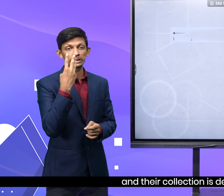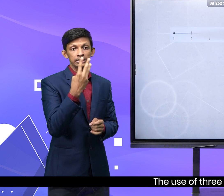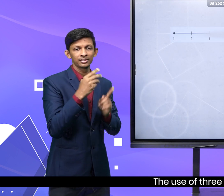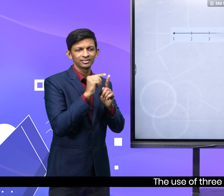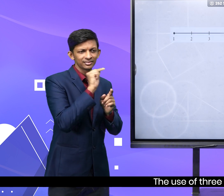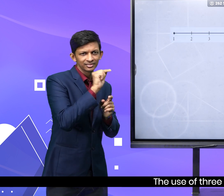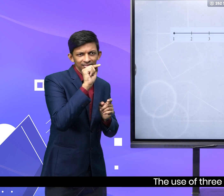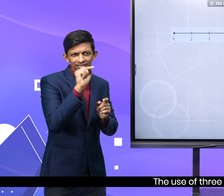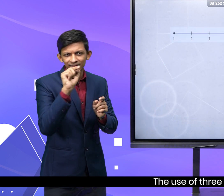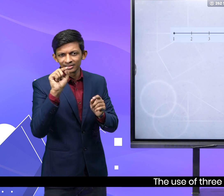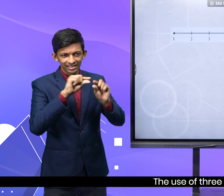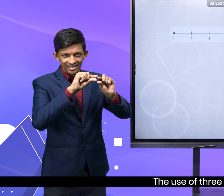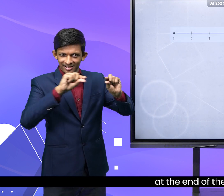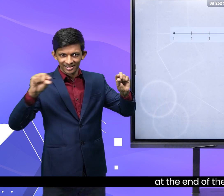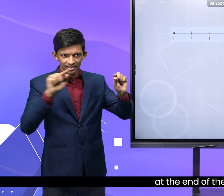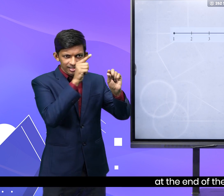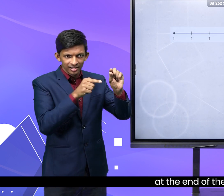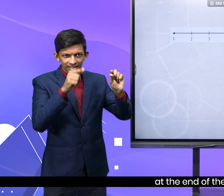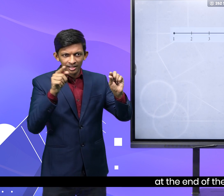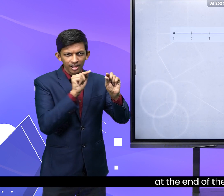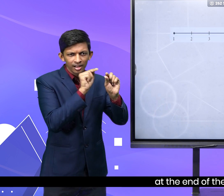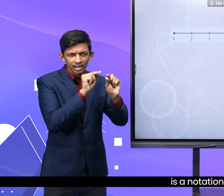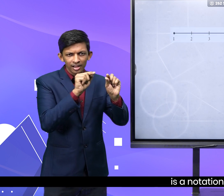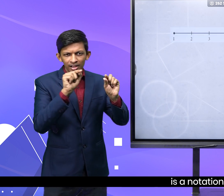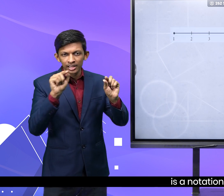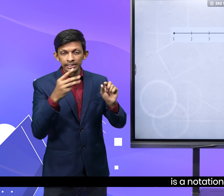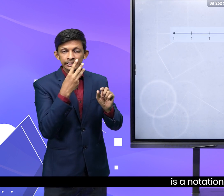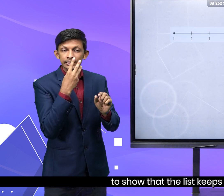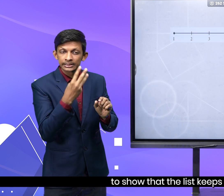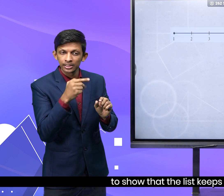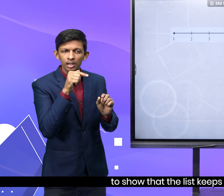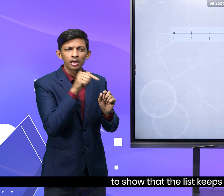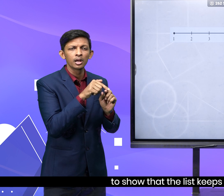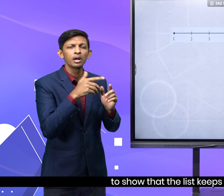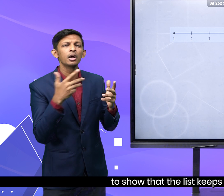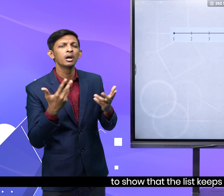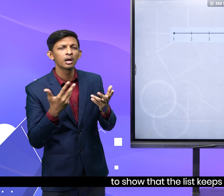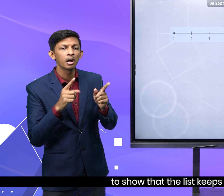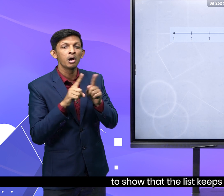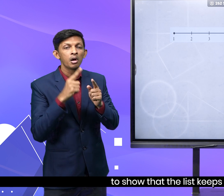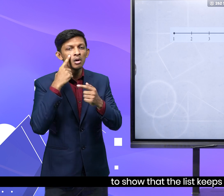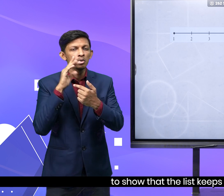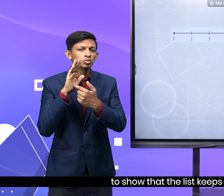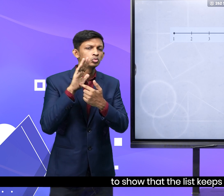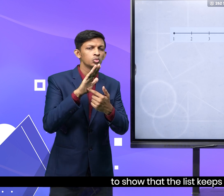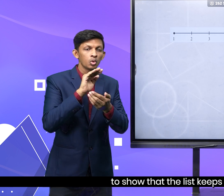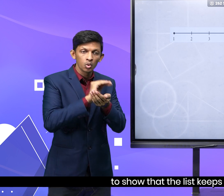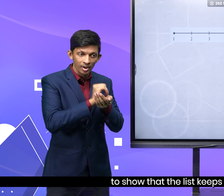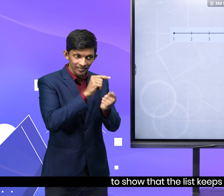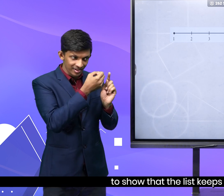The use of 3 dots at the end of the list is a notation to show that list keeps going forever.